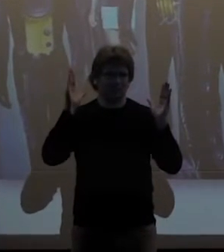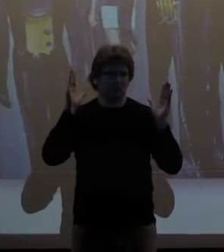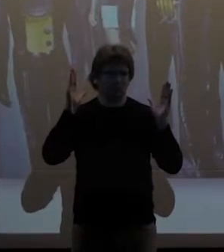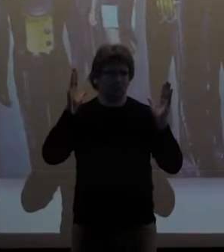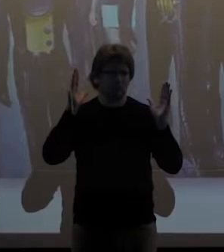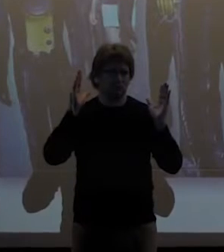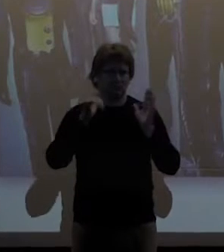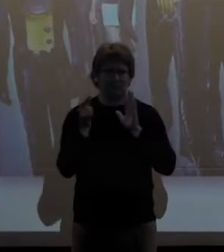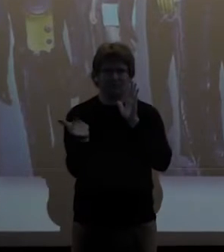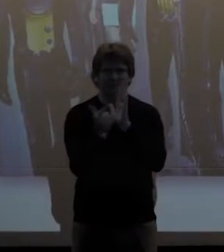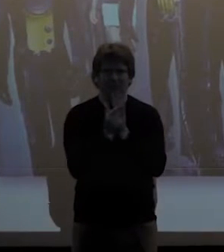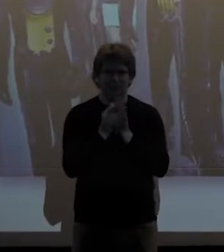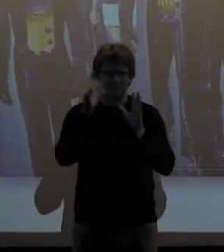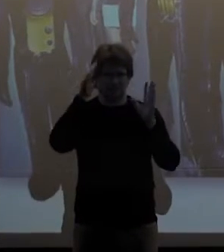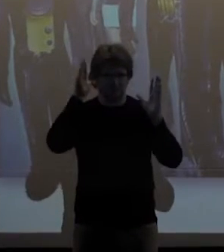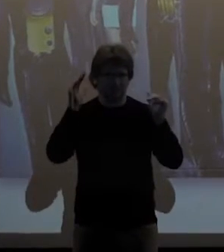is breaking expectations.